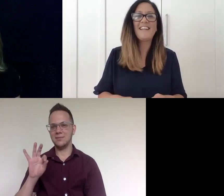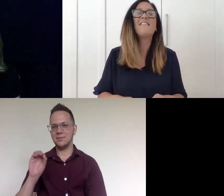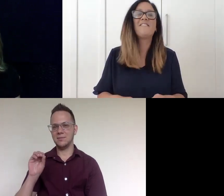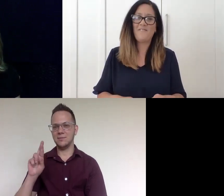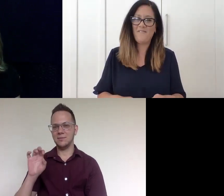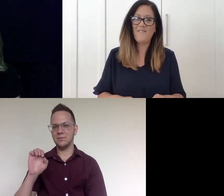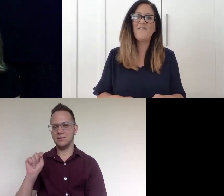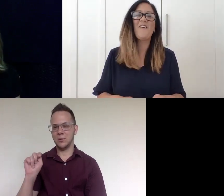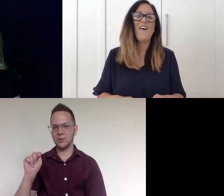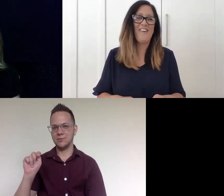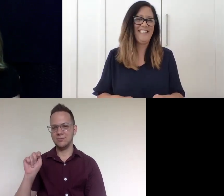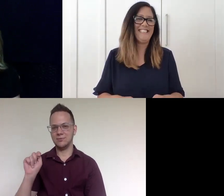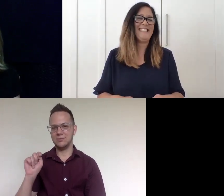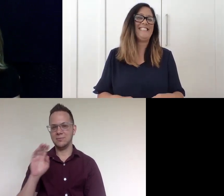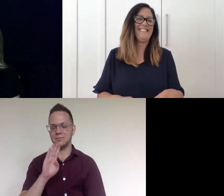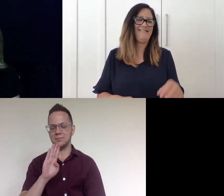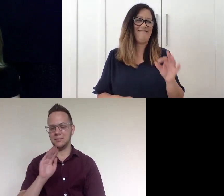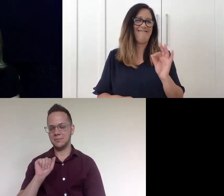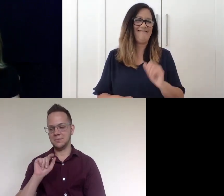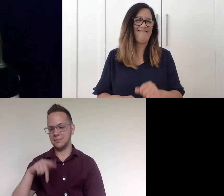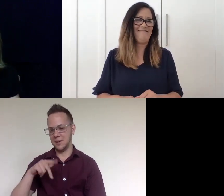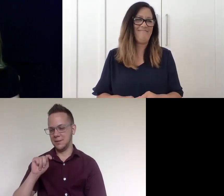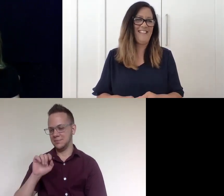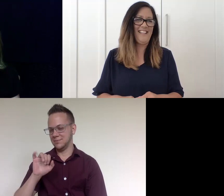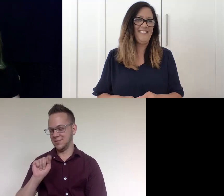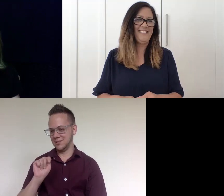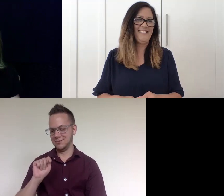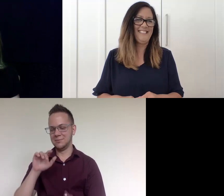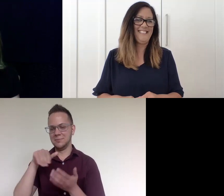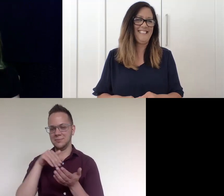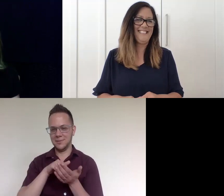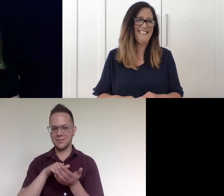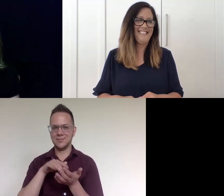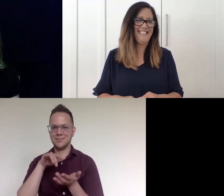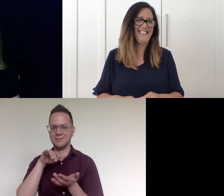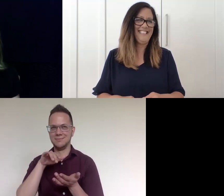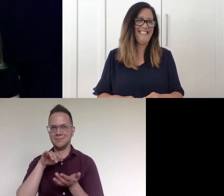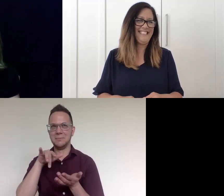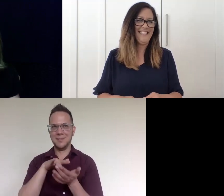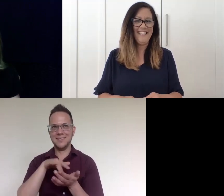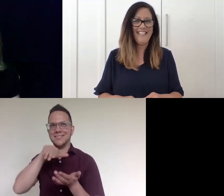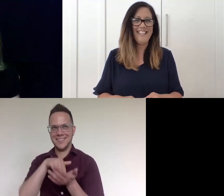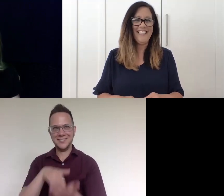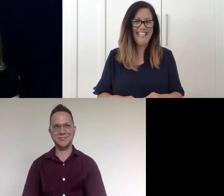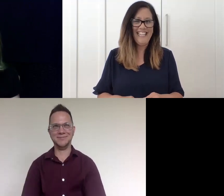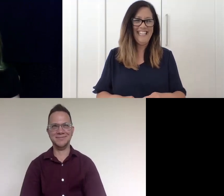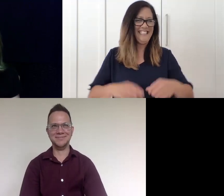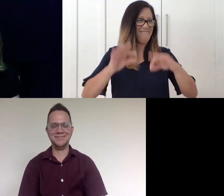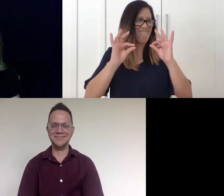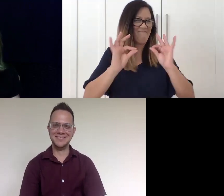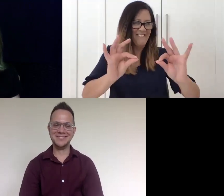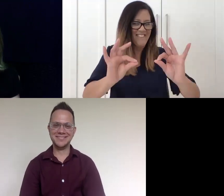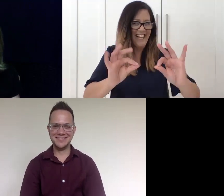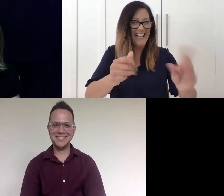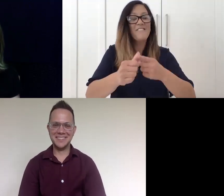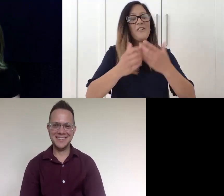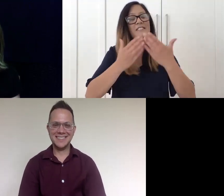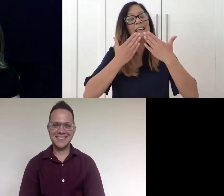Yes, Christine, that's the Wake Forest Baptist Hospital, or rather Medical